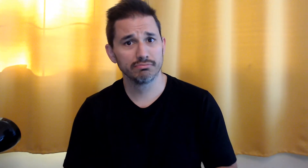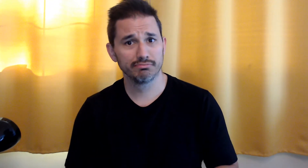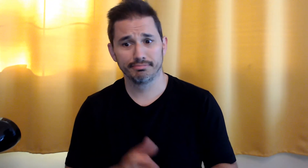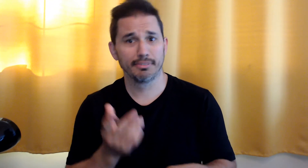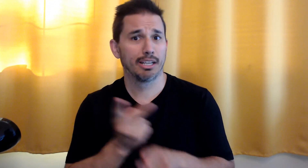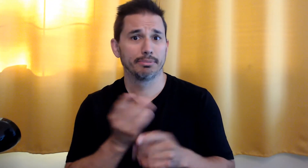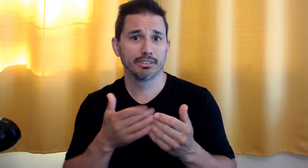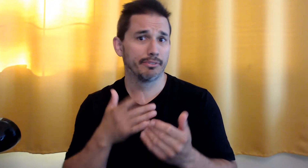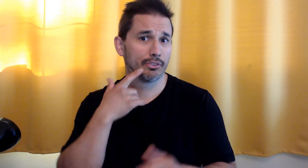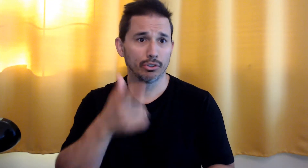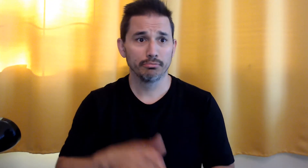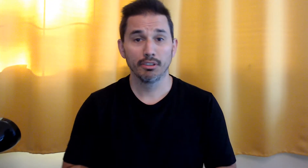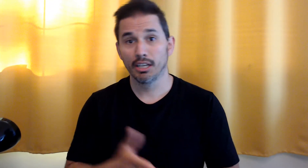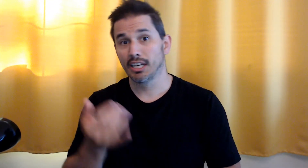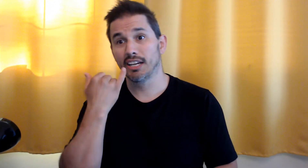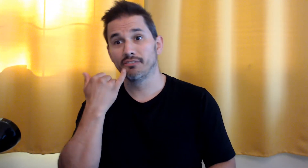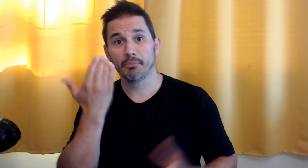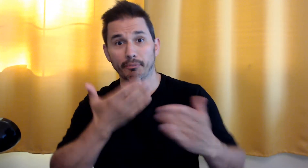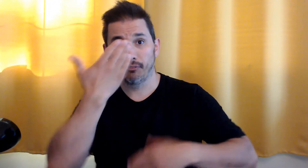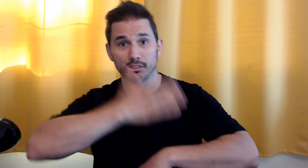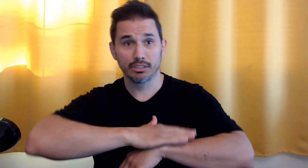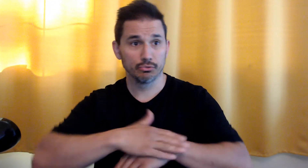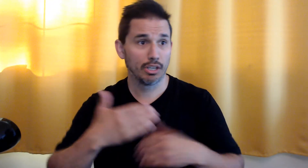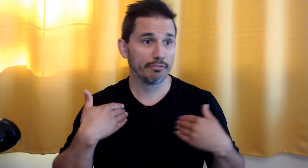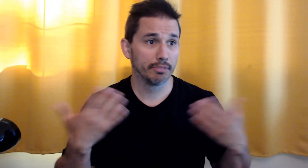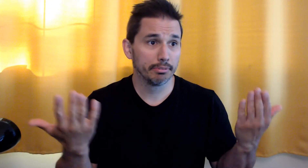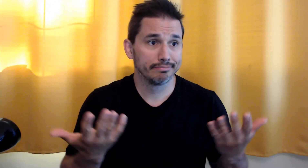room. And you can set it up with text or email as well.